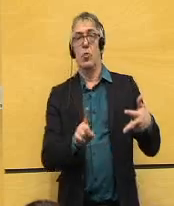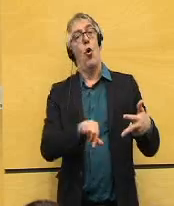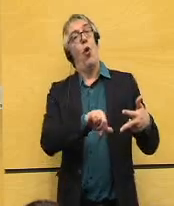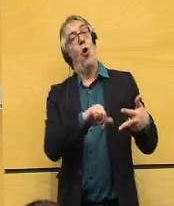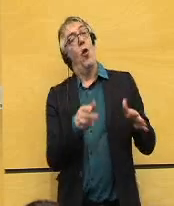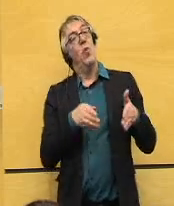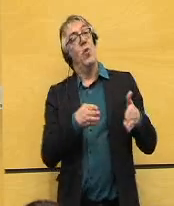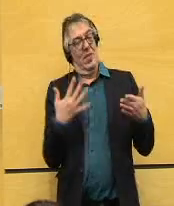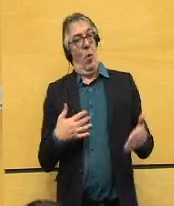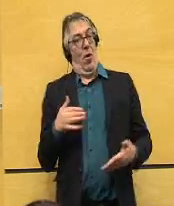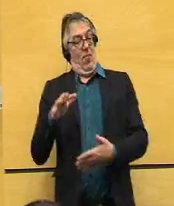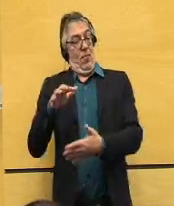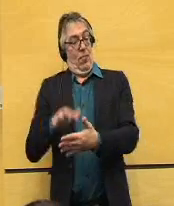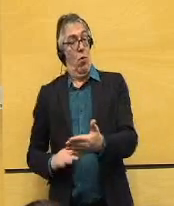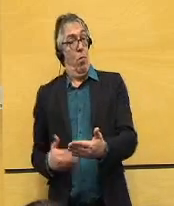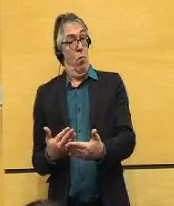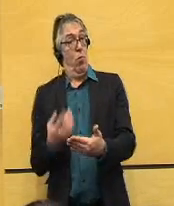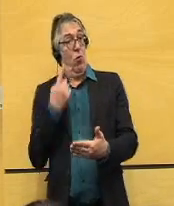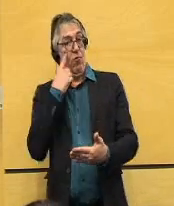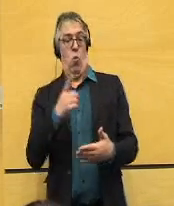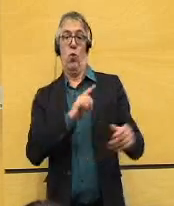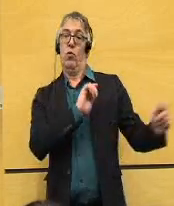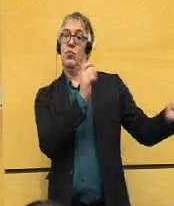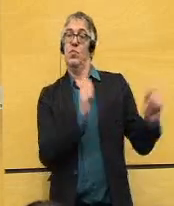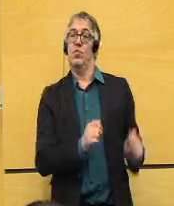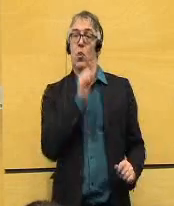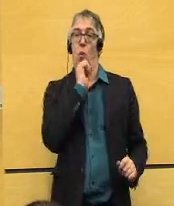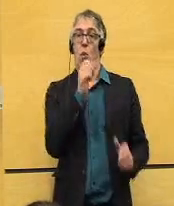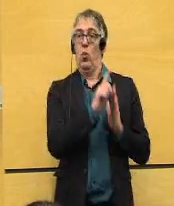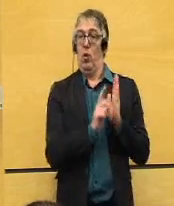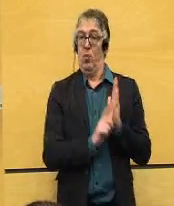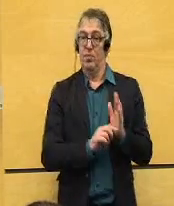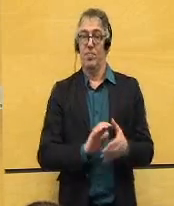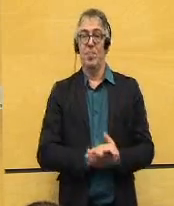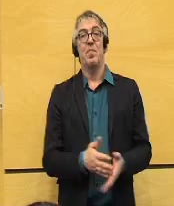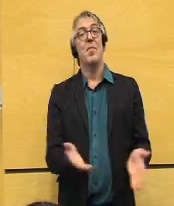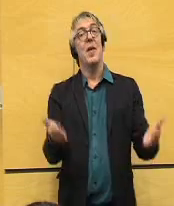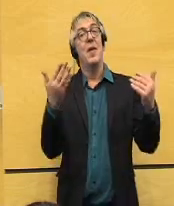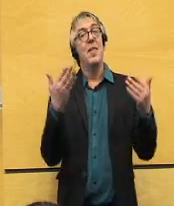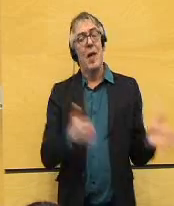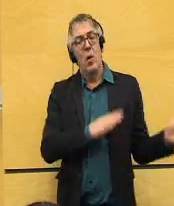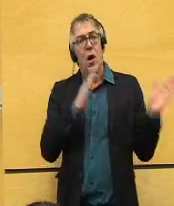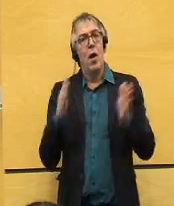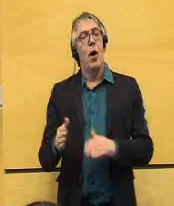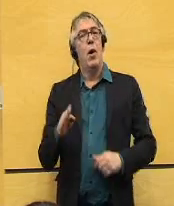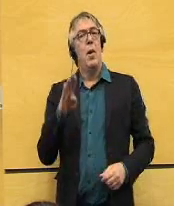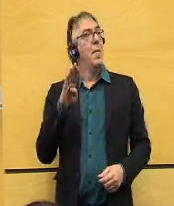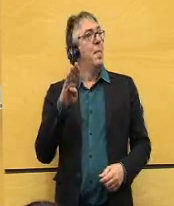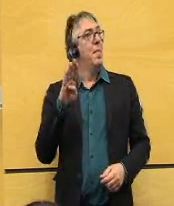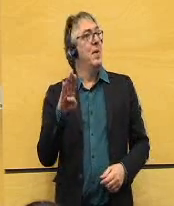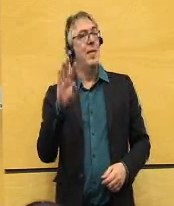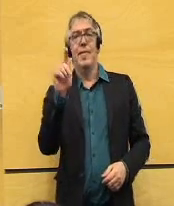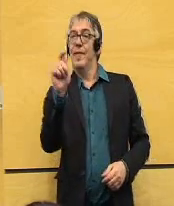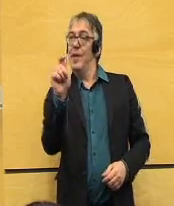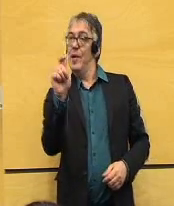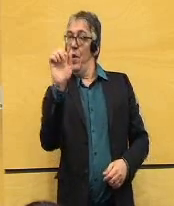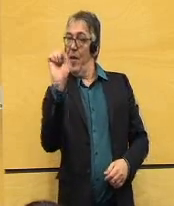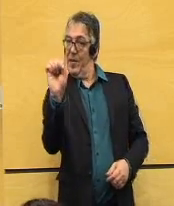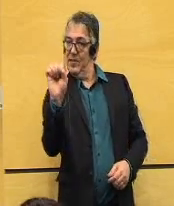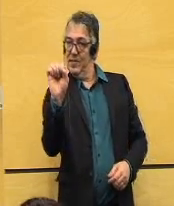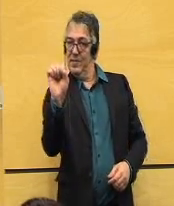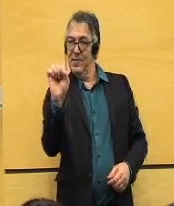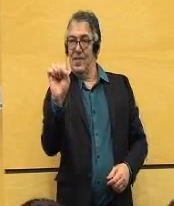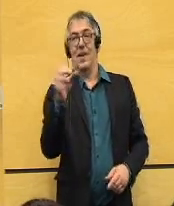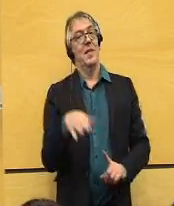with disabilities. Finally, I come to the BTS case. The BTS case is a